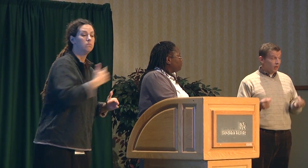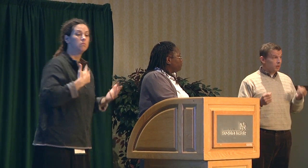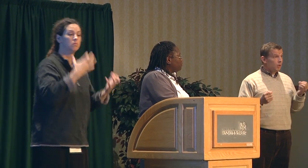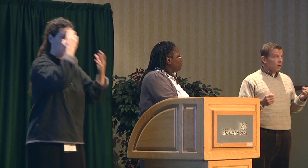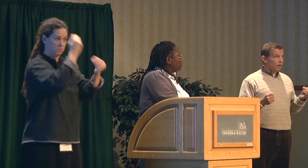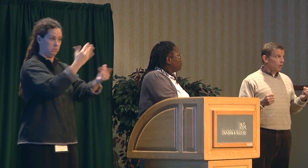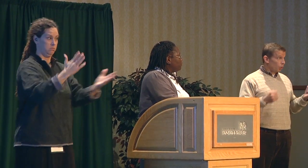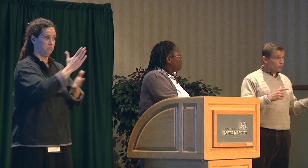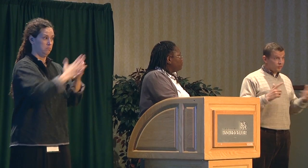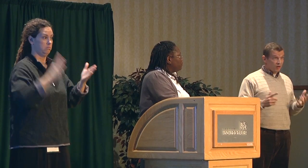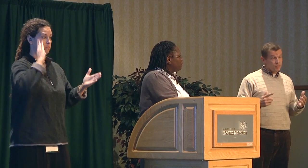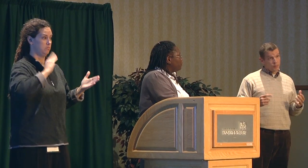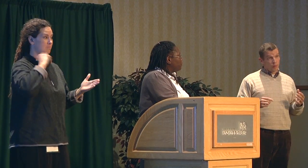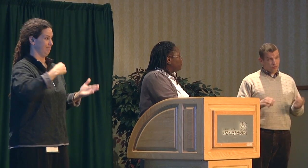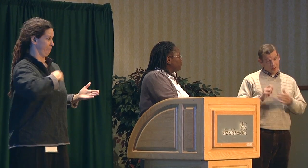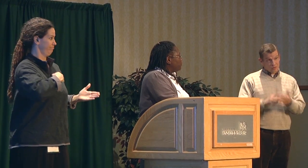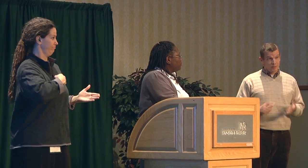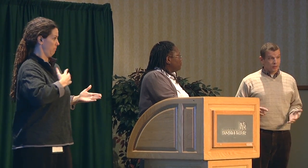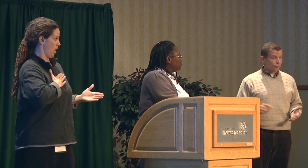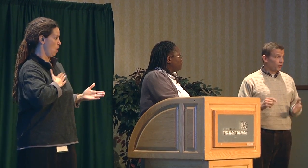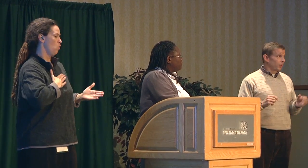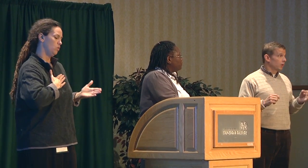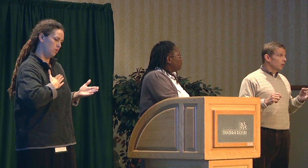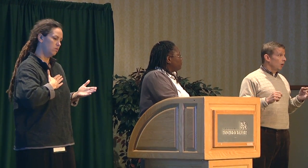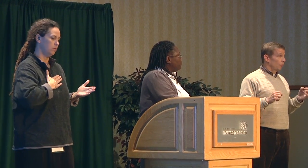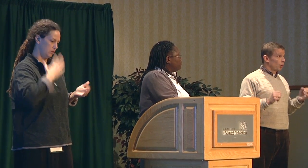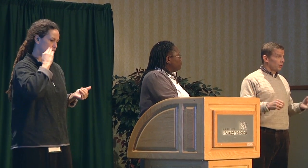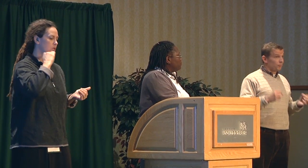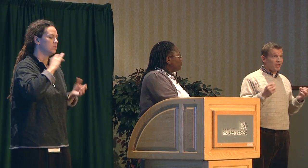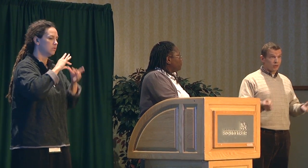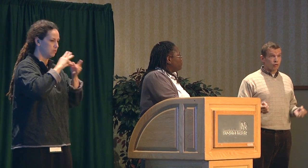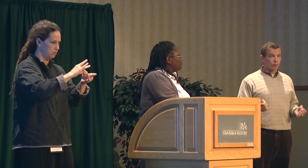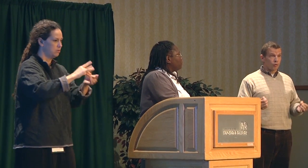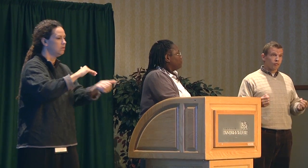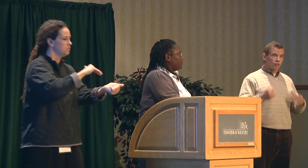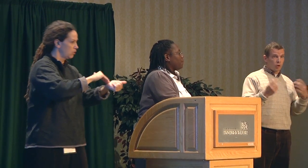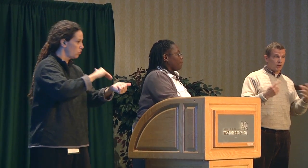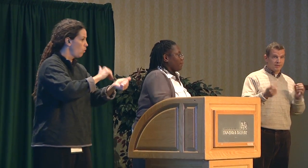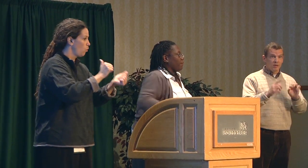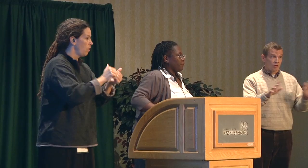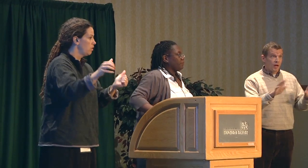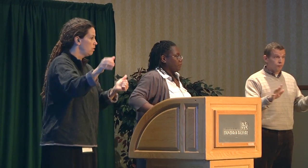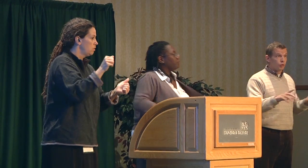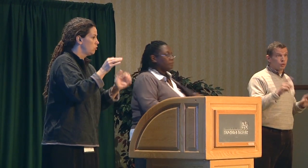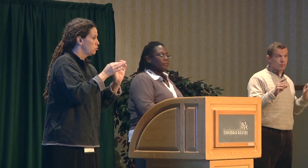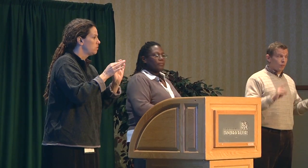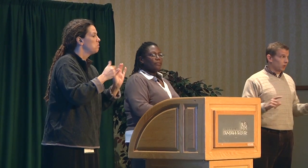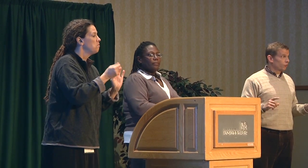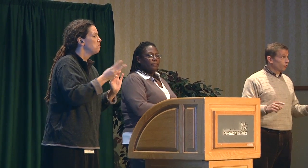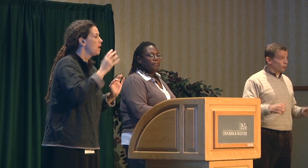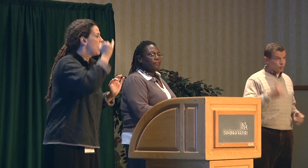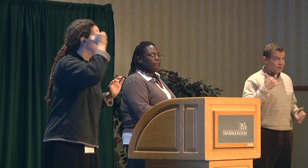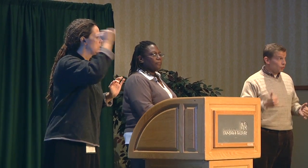I've had working with deaf people, especially in medical setting, regarding obtaining interpreters. A couple ideas I've got for you that you might